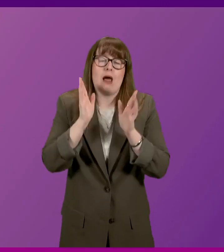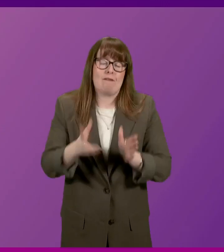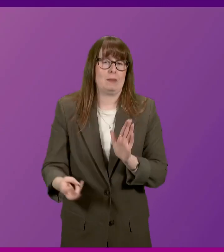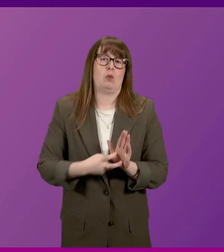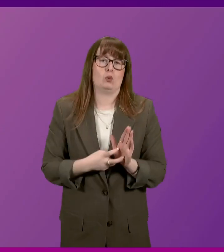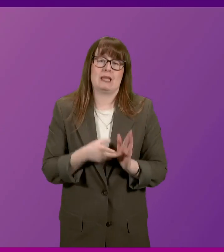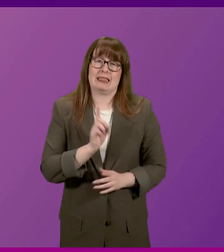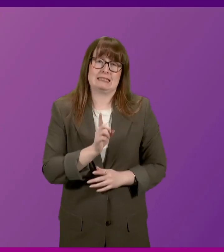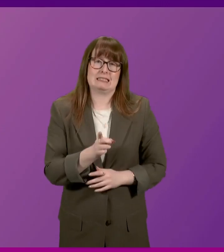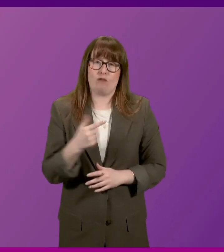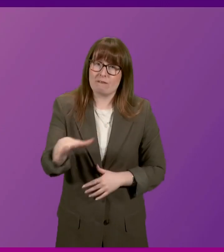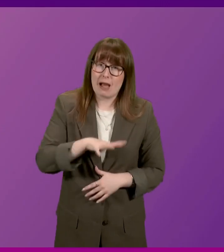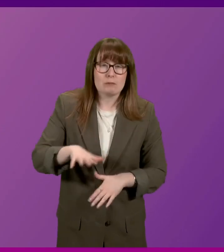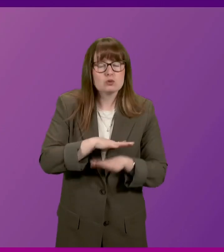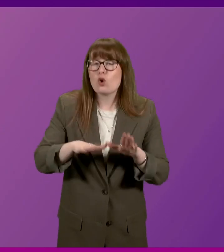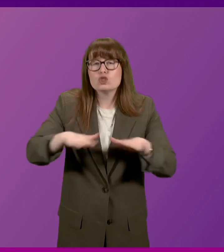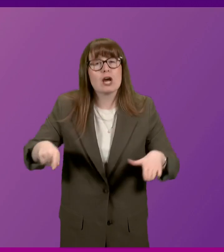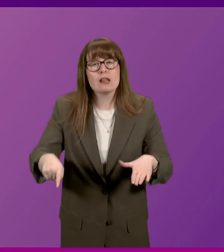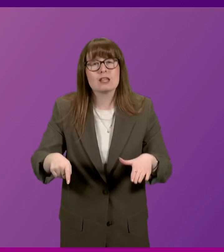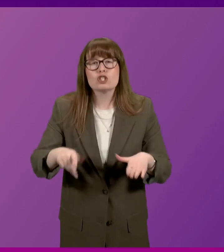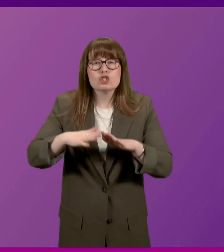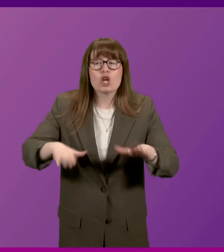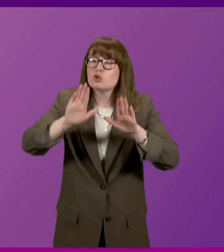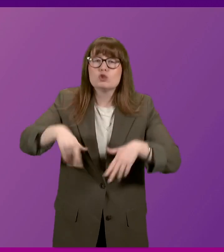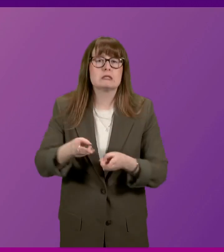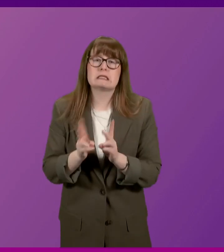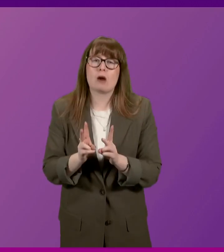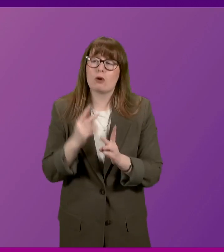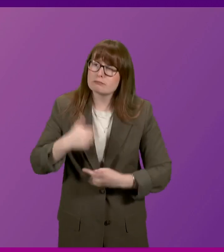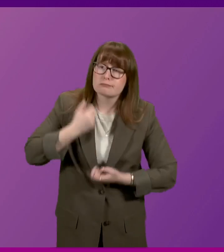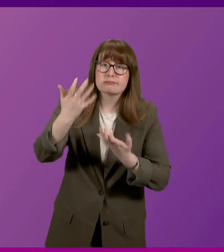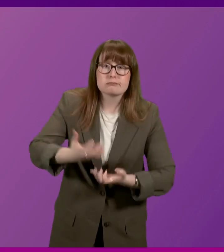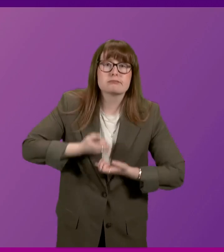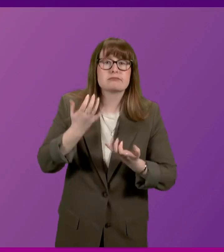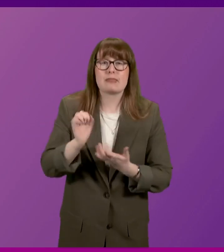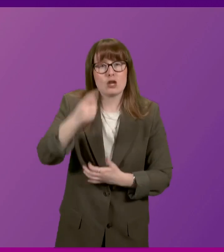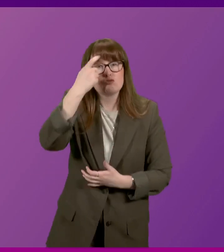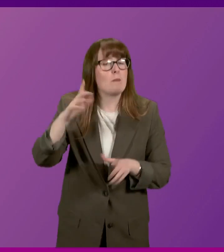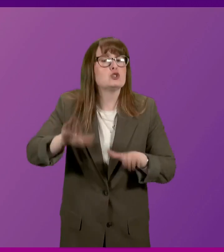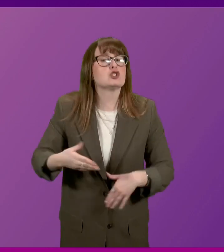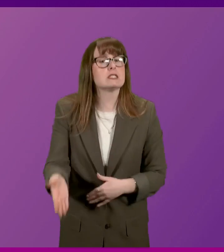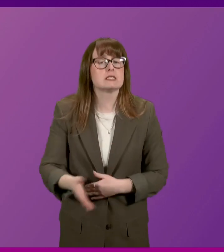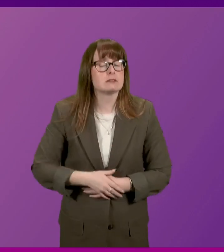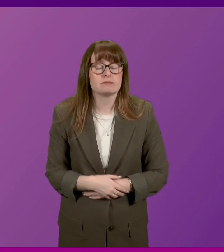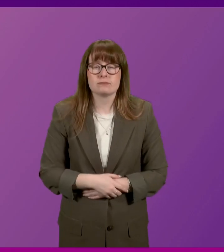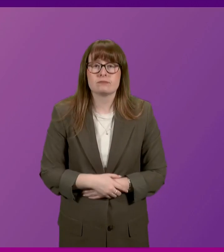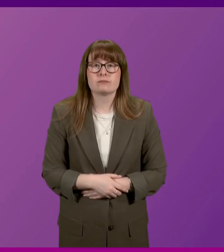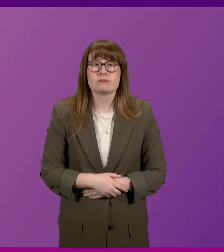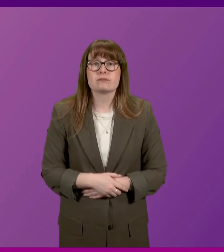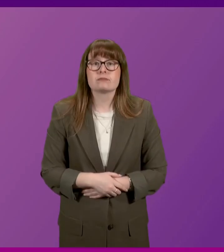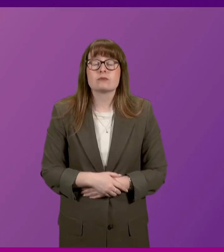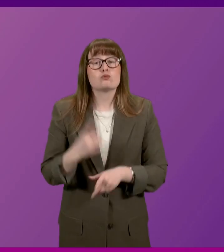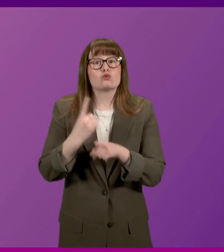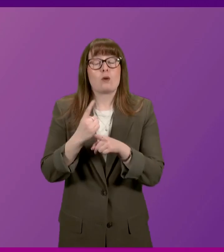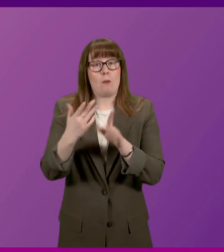standard for these families, and a child should never be the voice of the family's crisis and trauma. And lastly, in terms of mothers